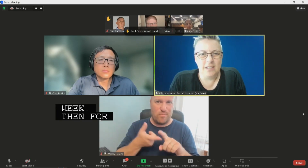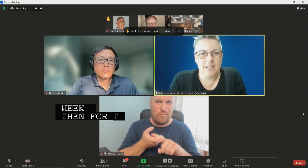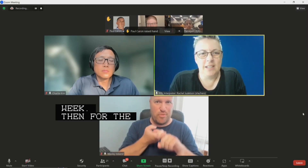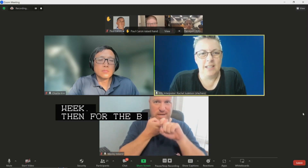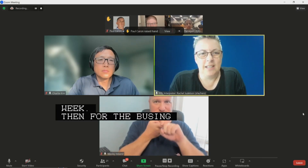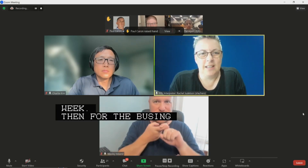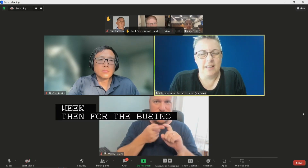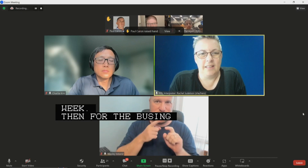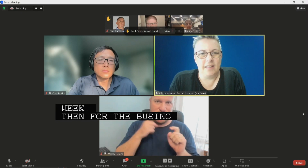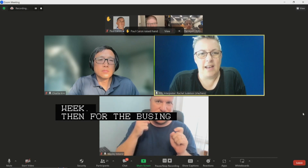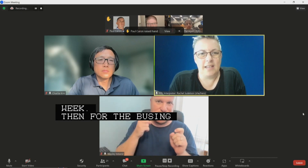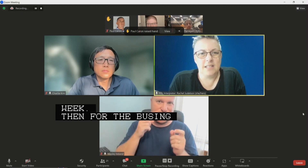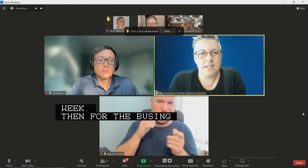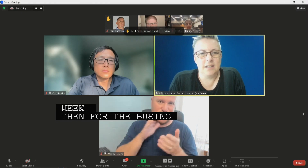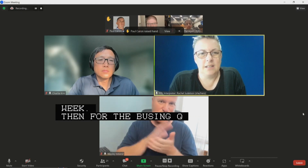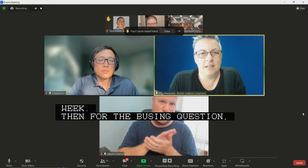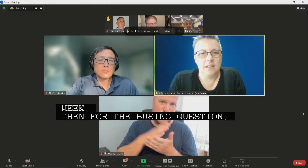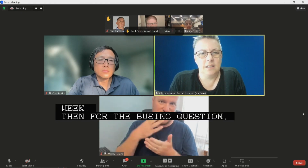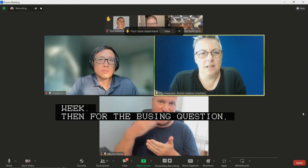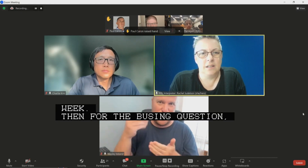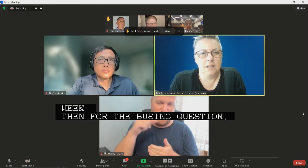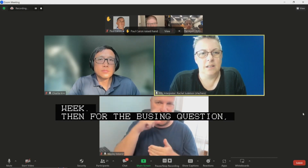believe that